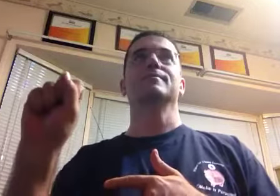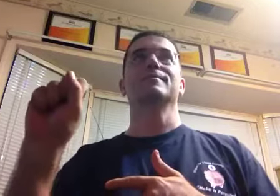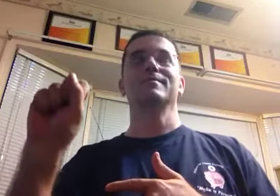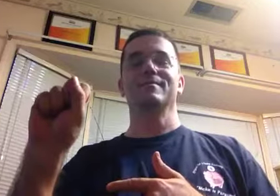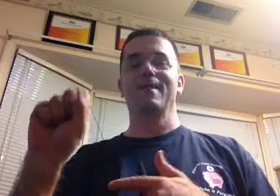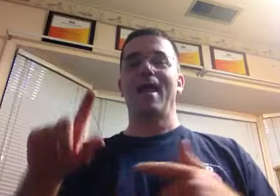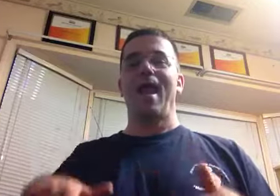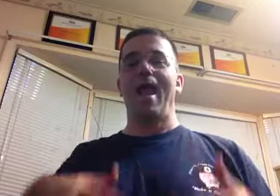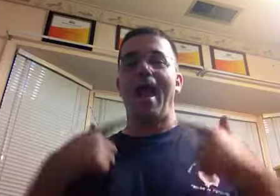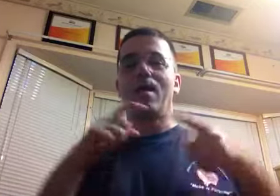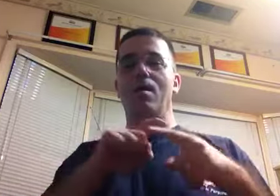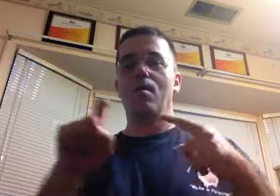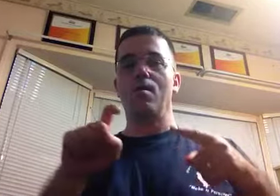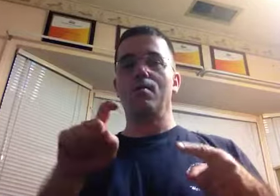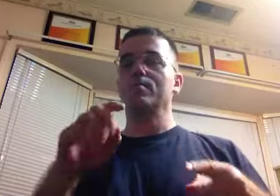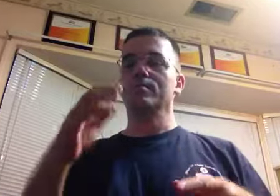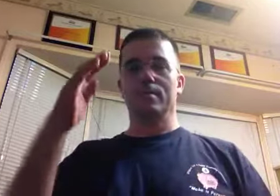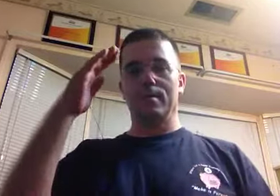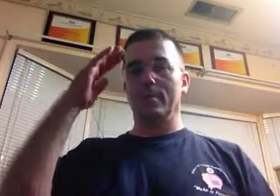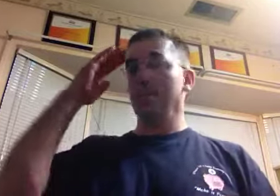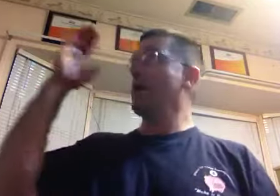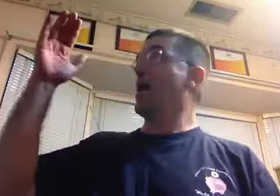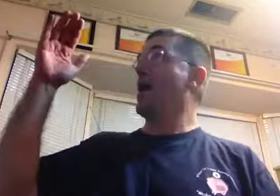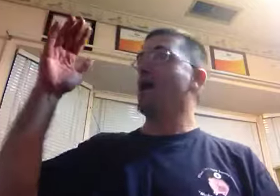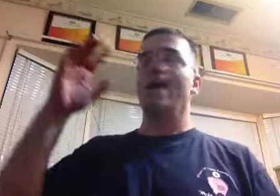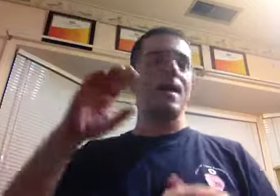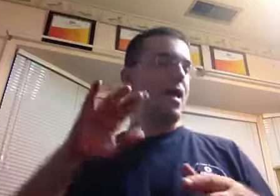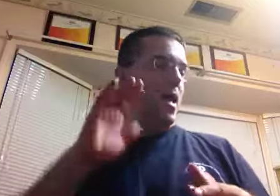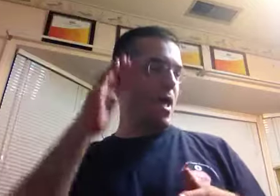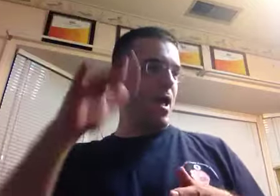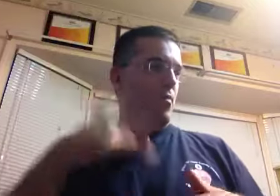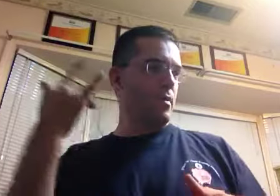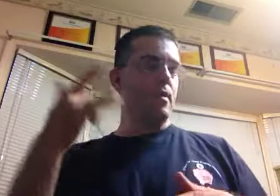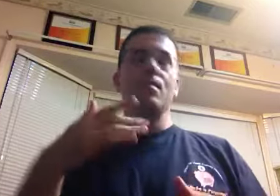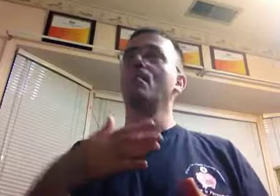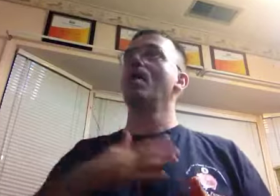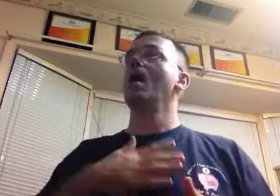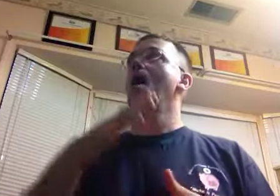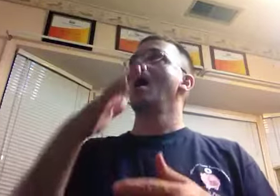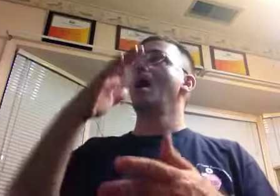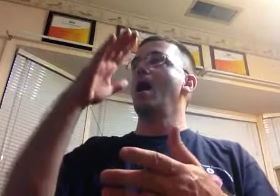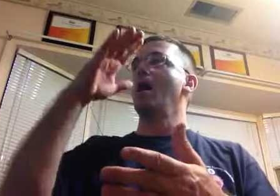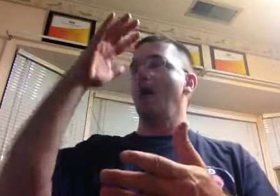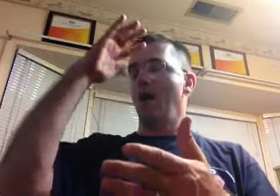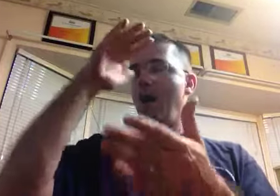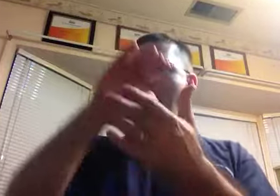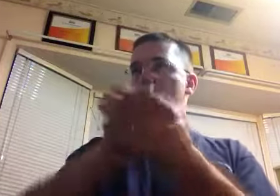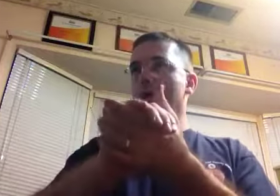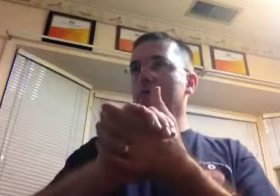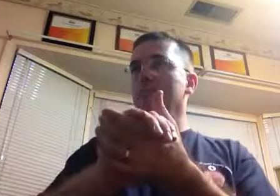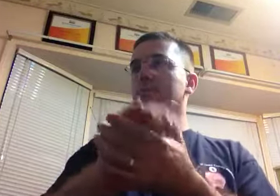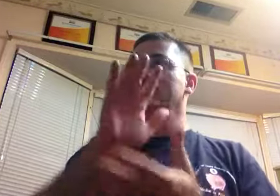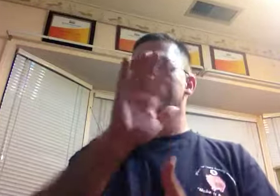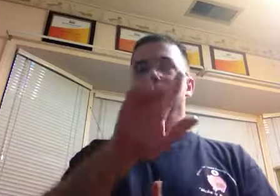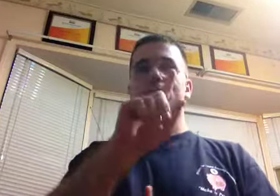I had a husband who was married before me, and his ex-wife of 7 years now seems to think that